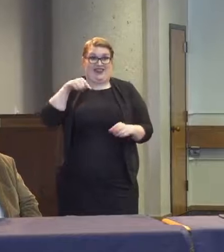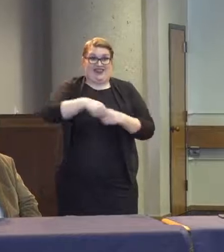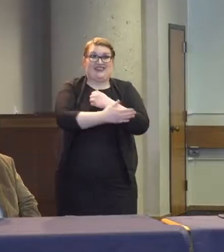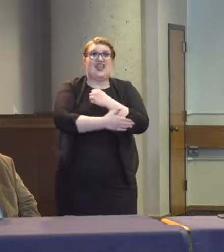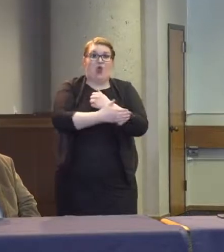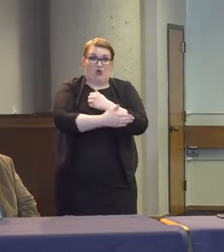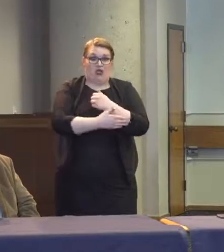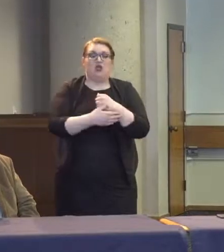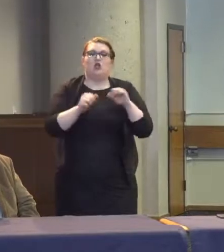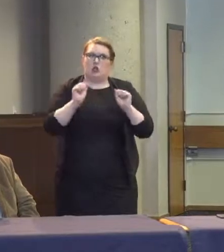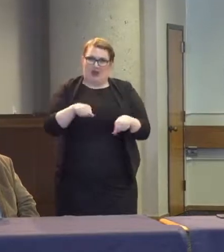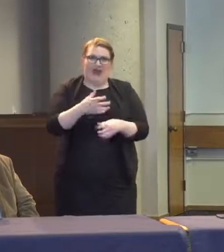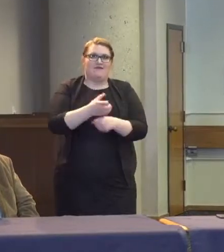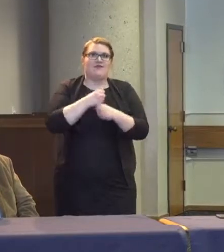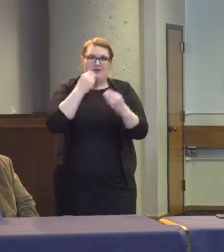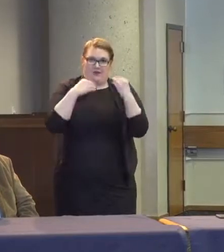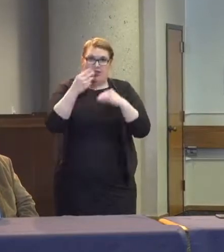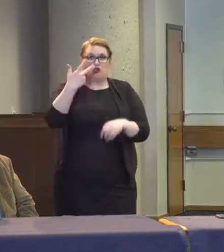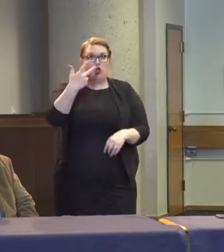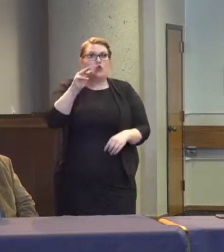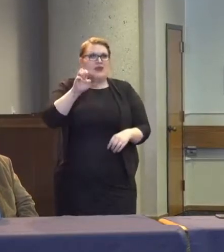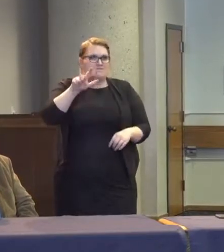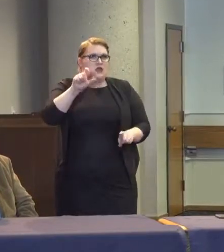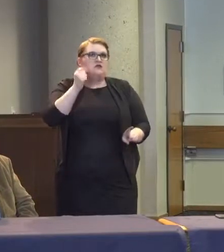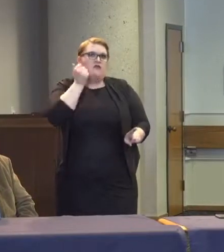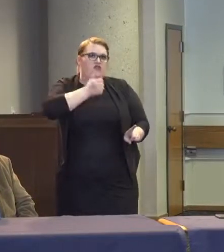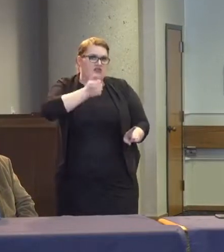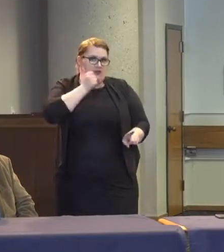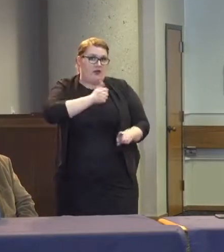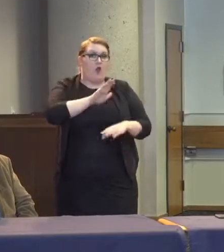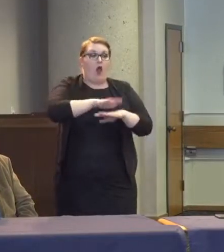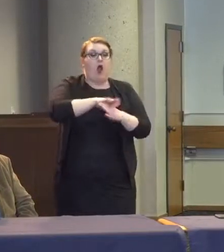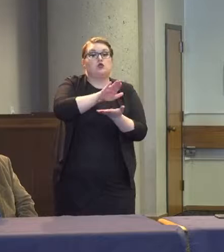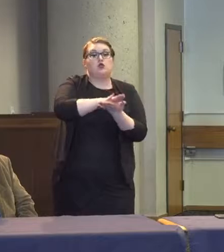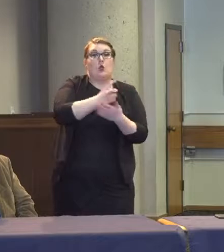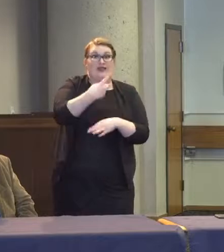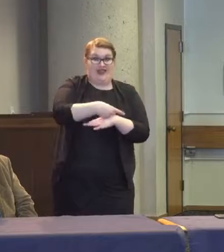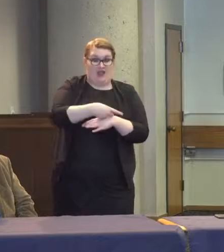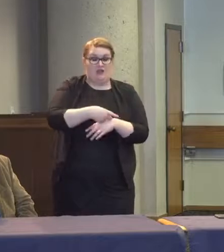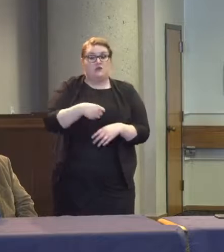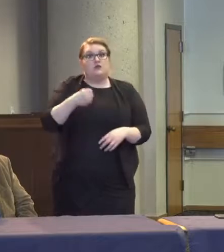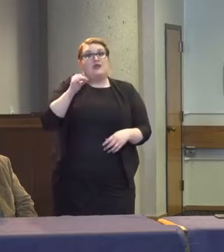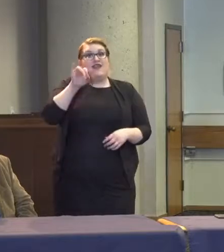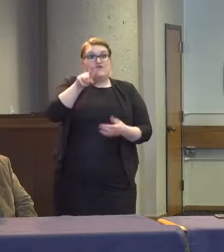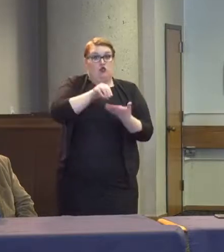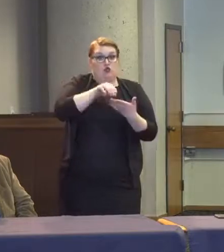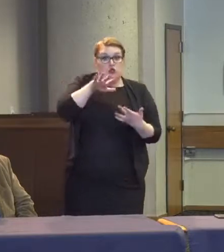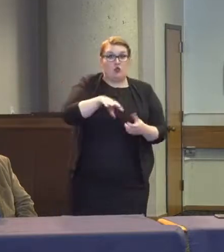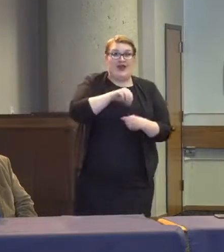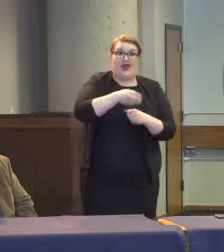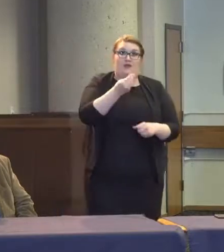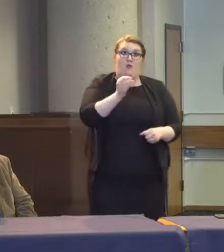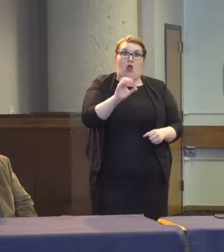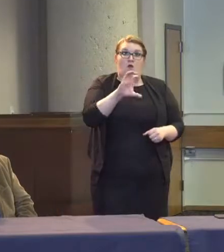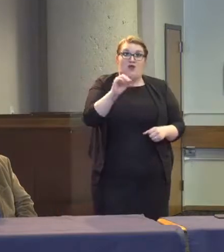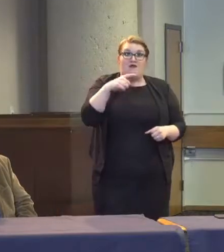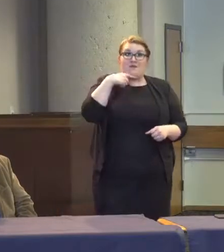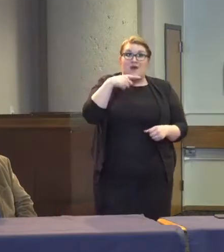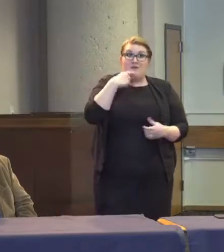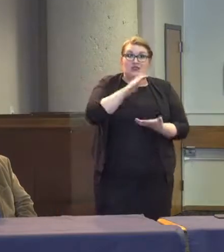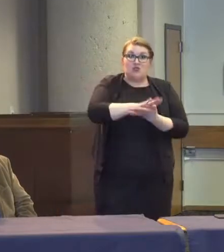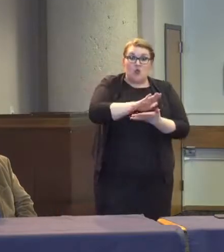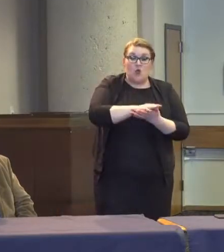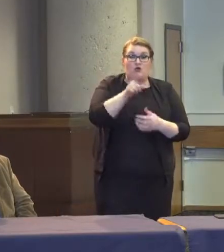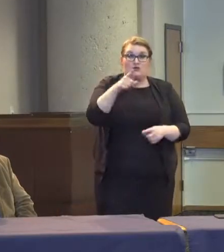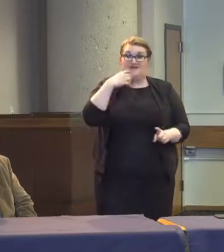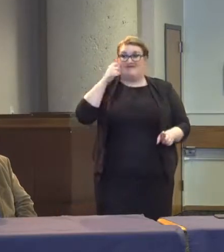you can get those meals, 3 meals a day on the school days. If you are a student in Montgomery County Public Schools and you're 19 or